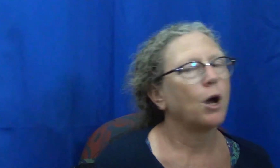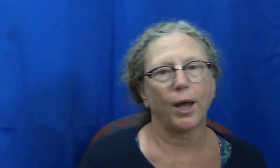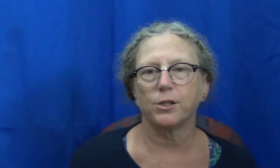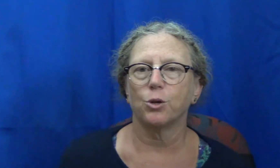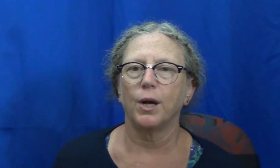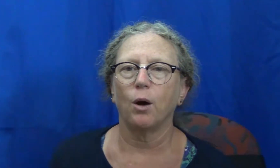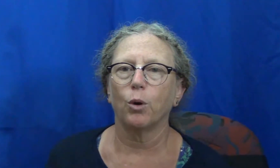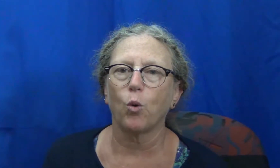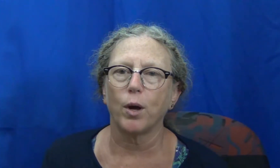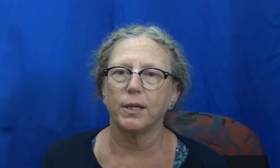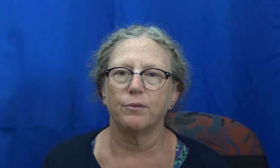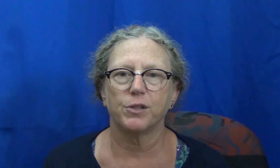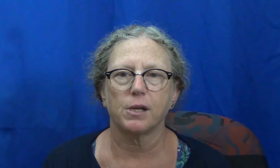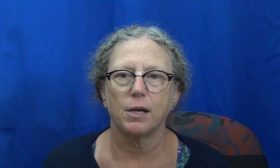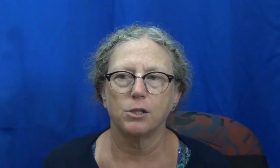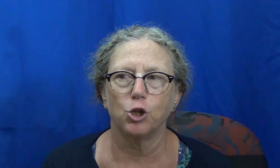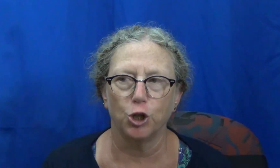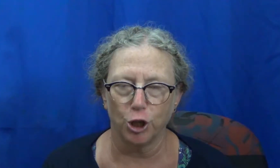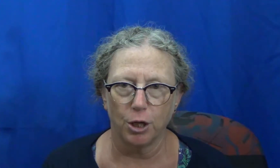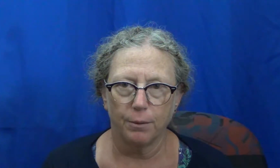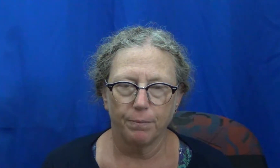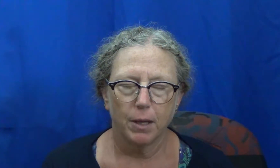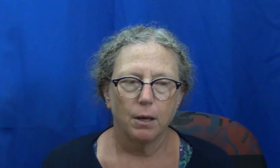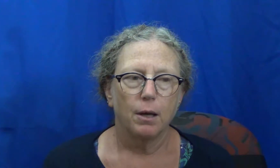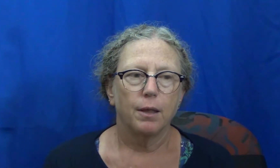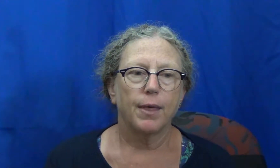Okay, so now we're going to emphasize good. That